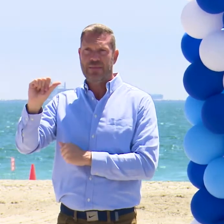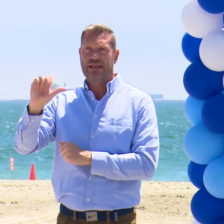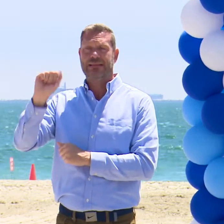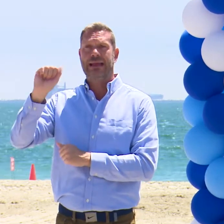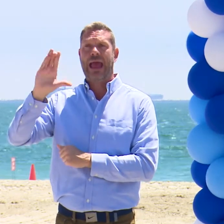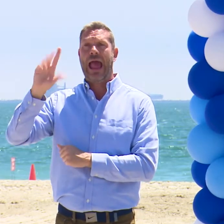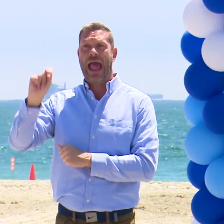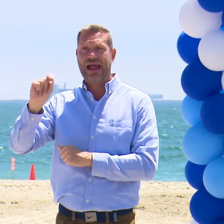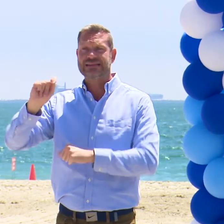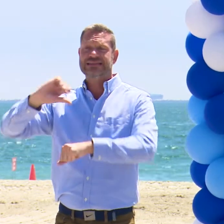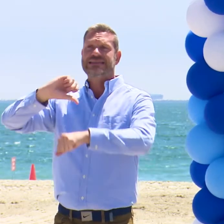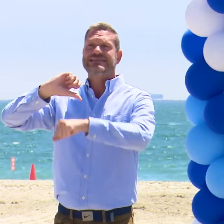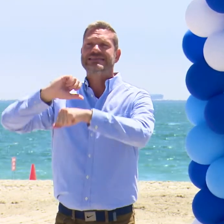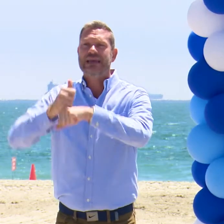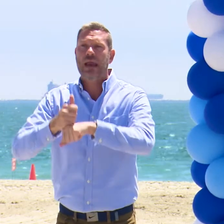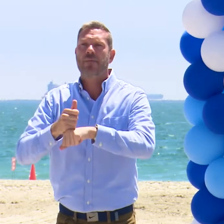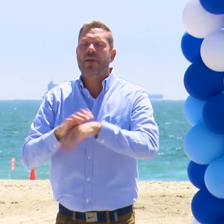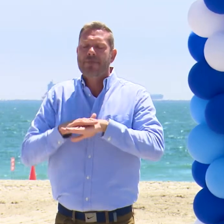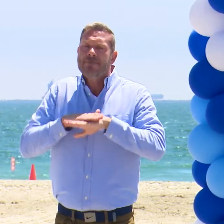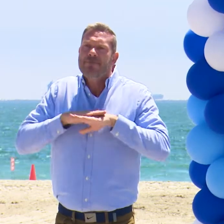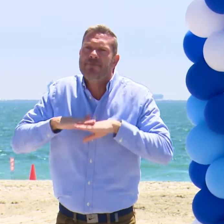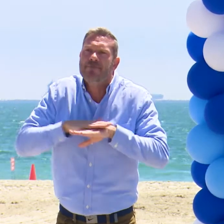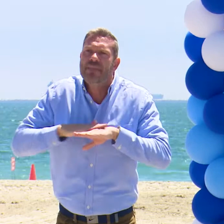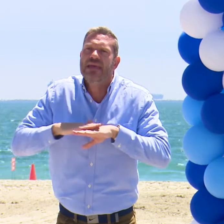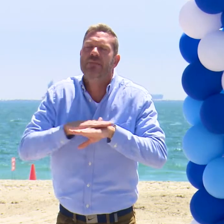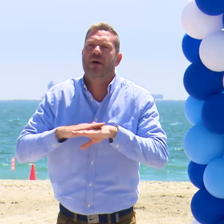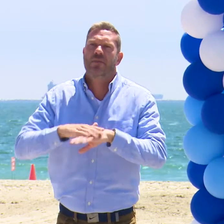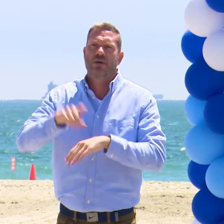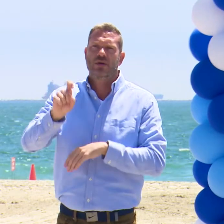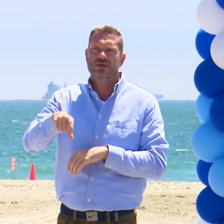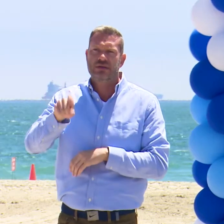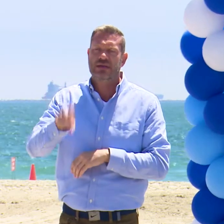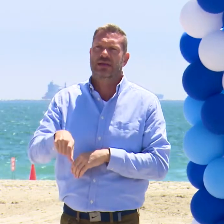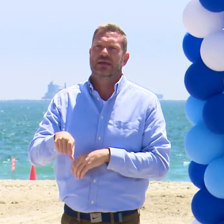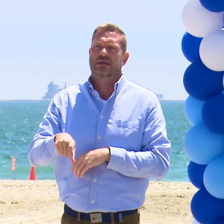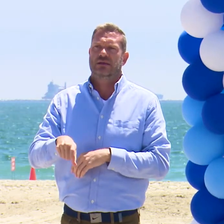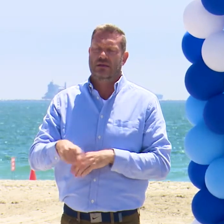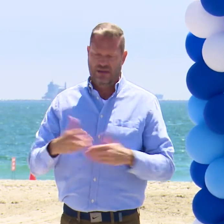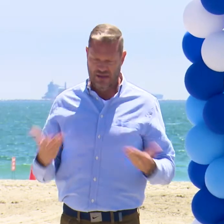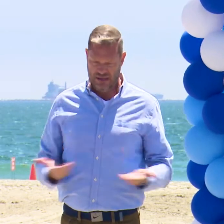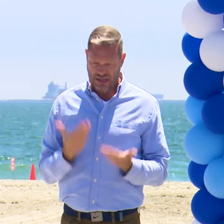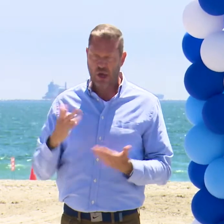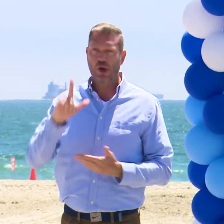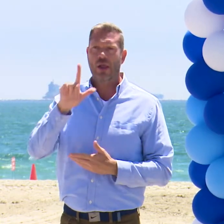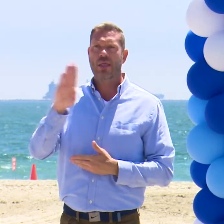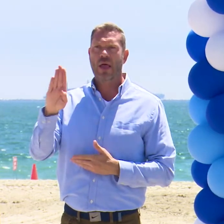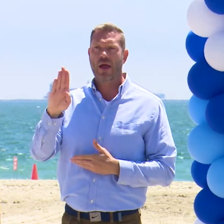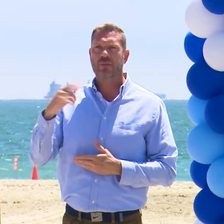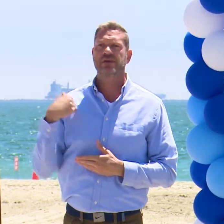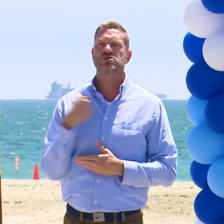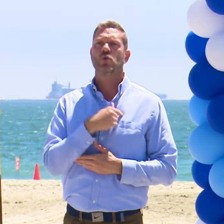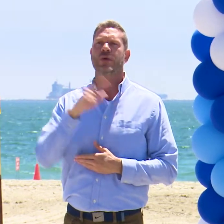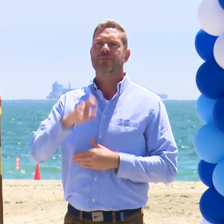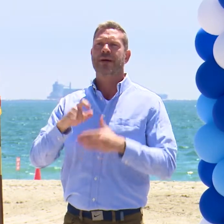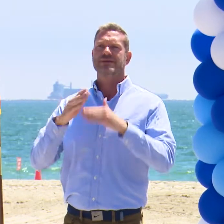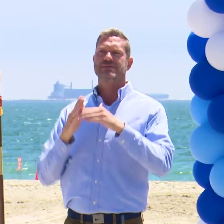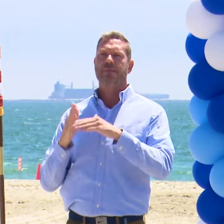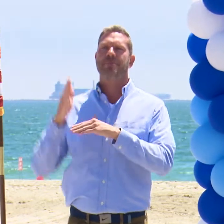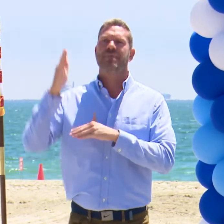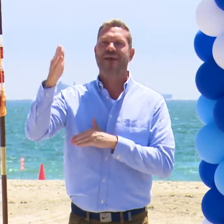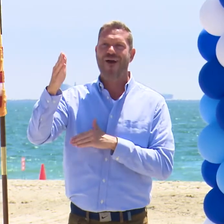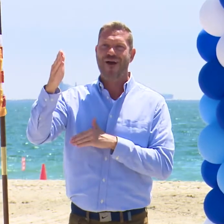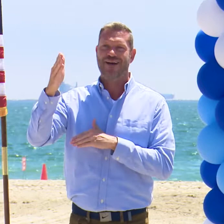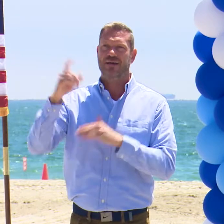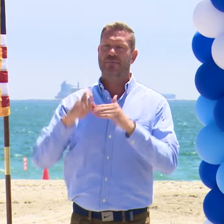bare minimum of what we need. In the city of Long Beach, it's up to us to go beyond that and strive